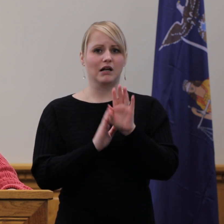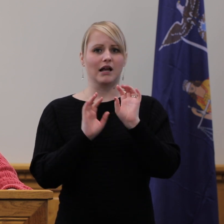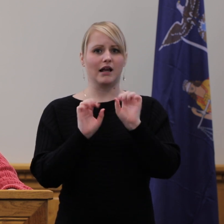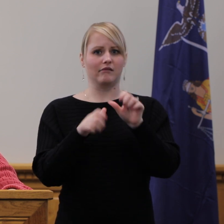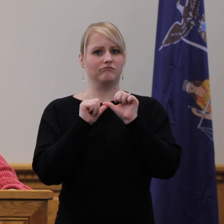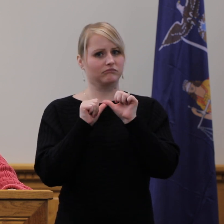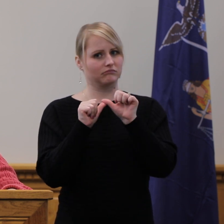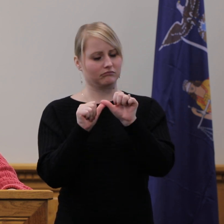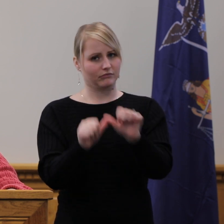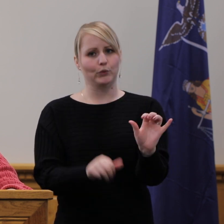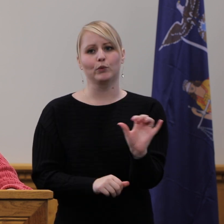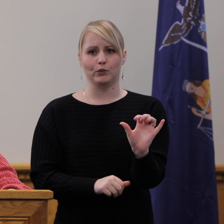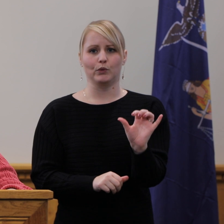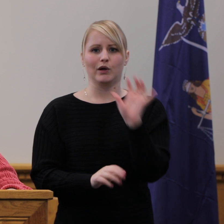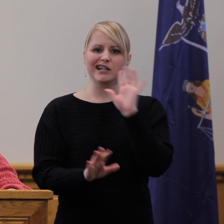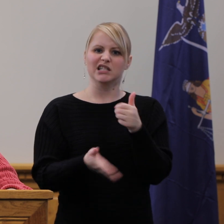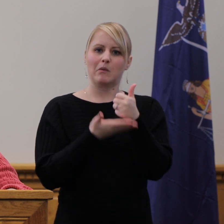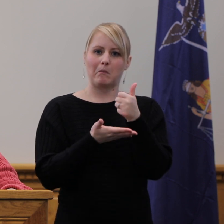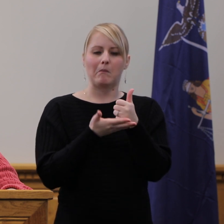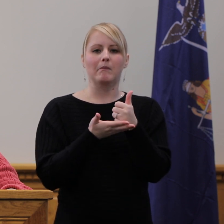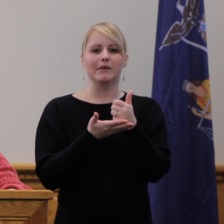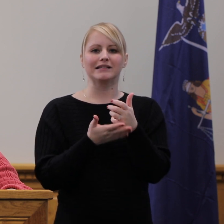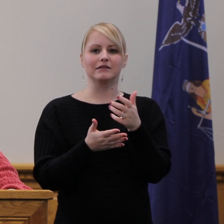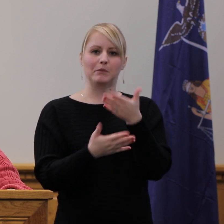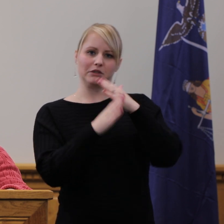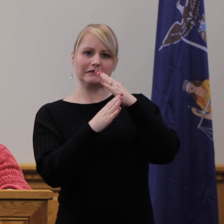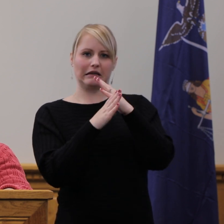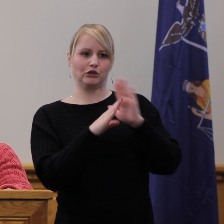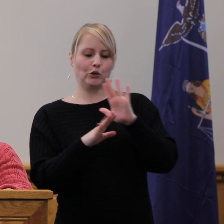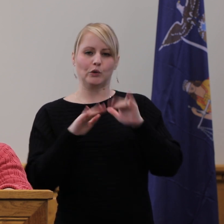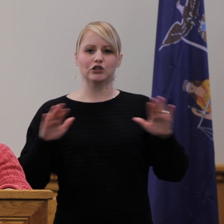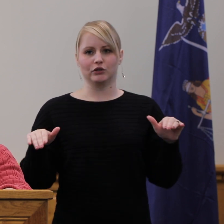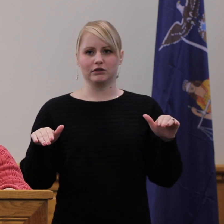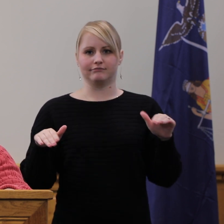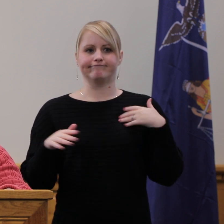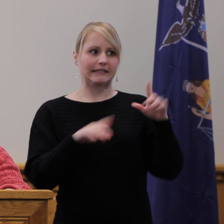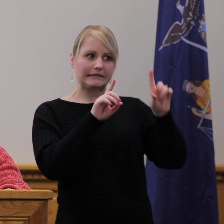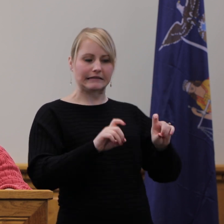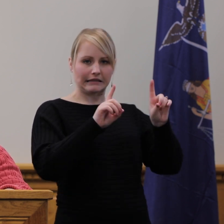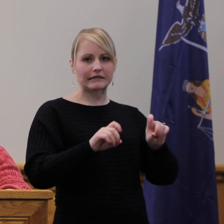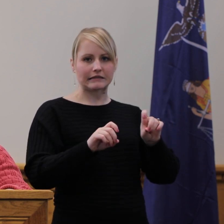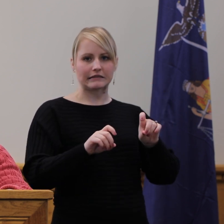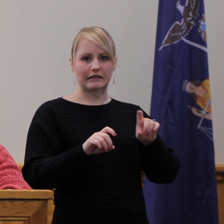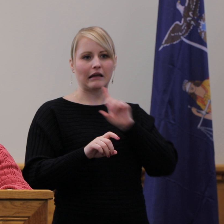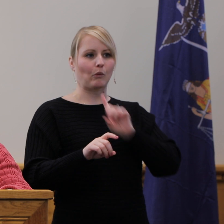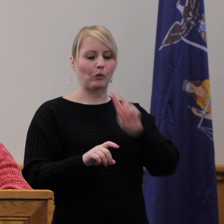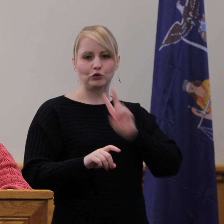childhood. Here are some tips to help protect your children from lead poisoning. Get your child tested at ages 1 and